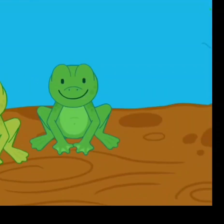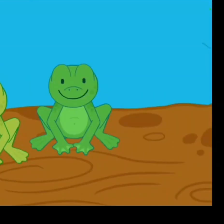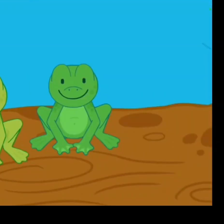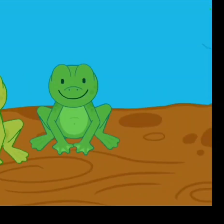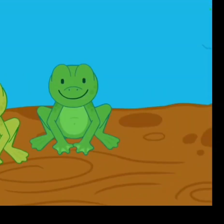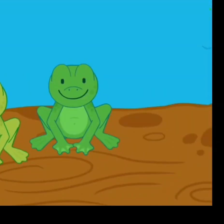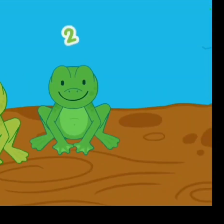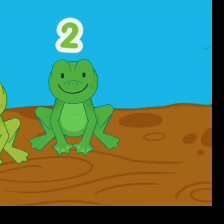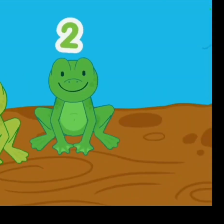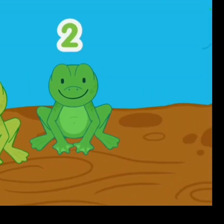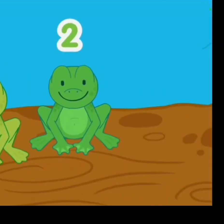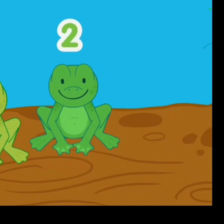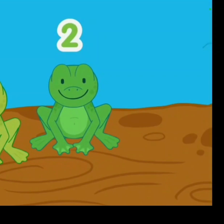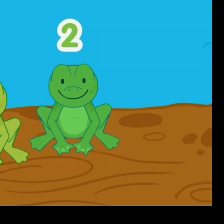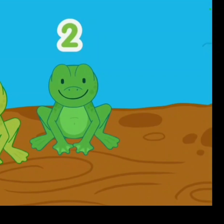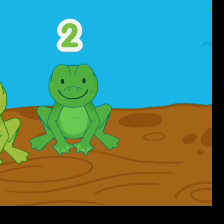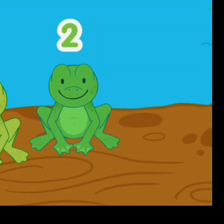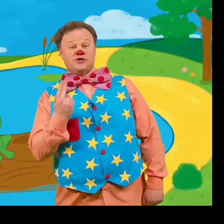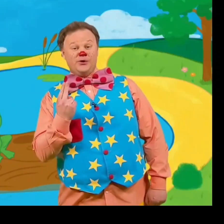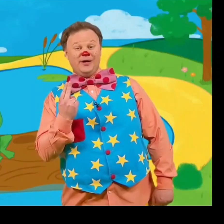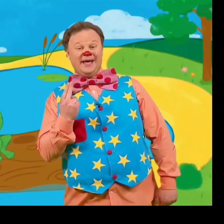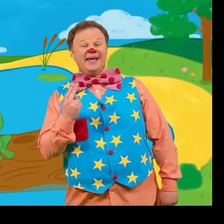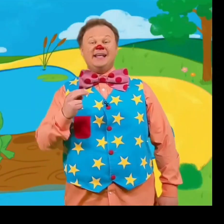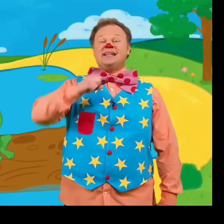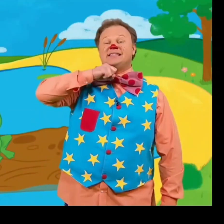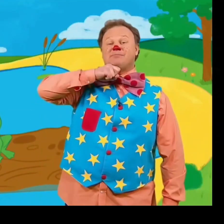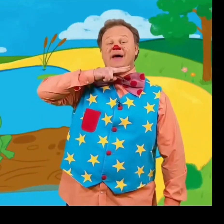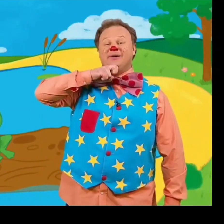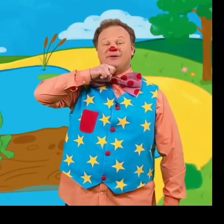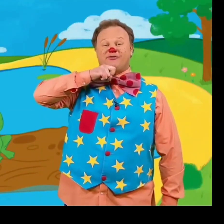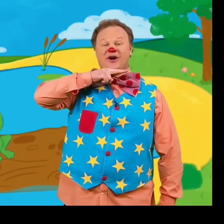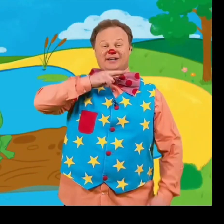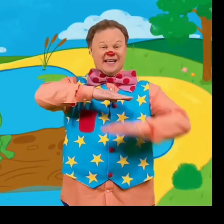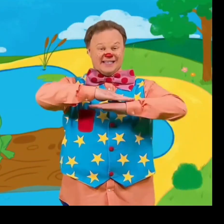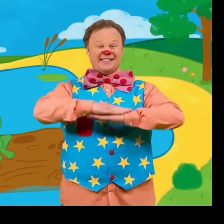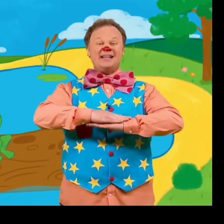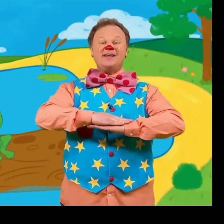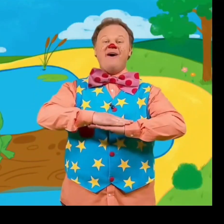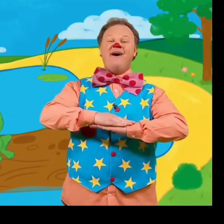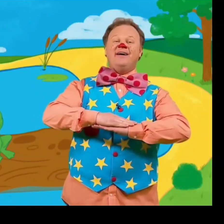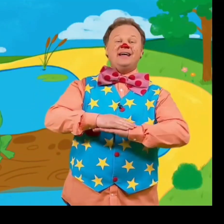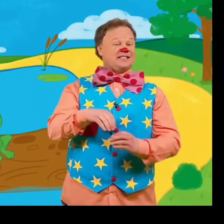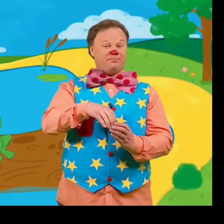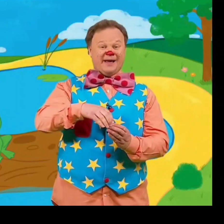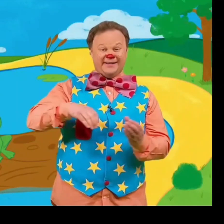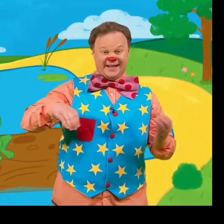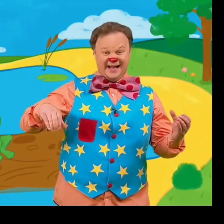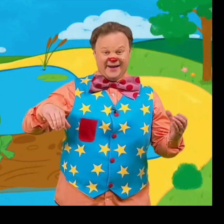Oh, only two left. Two little speckled frogs sat on a speckled